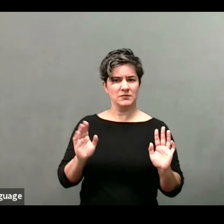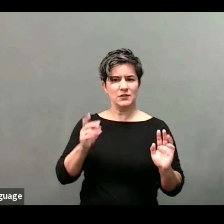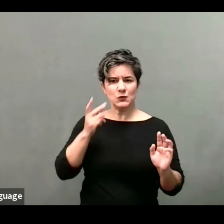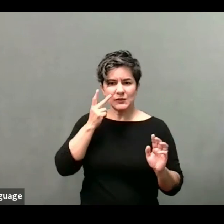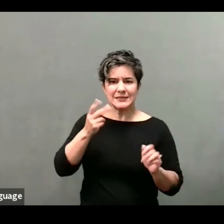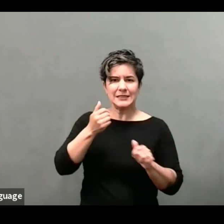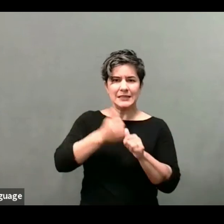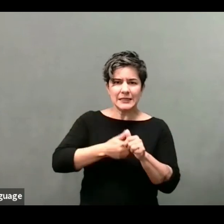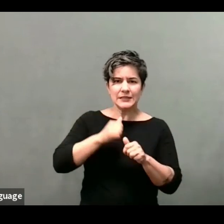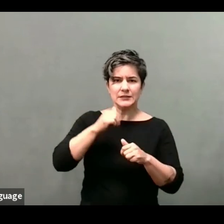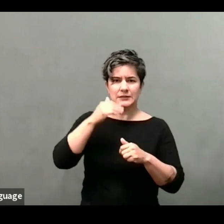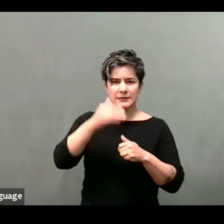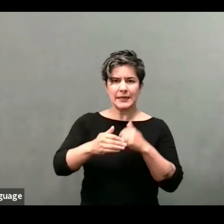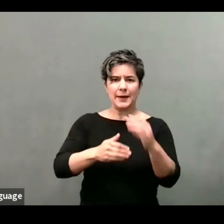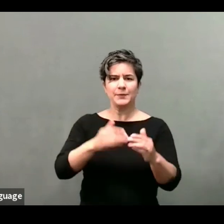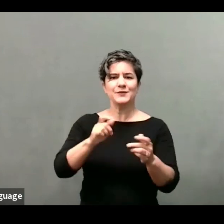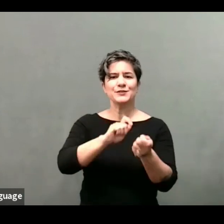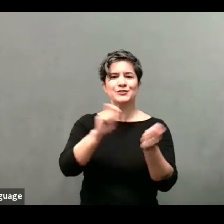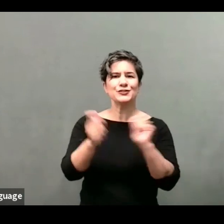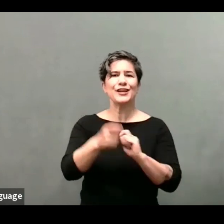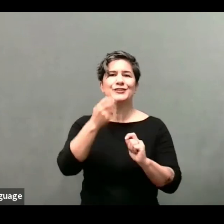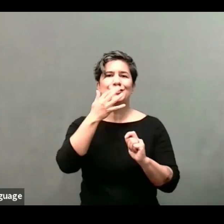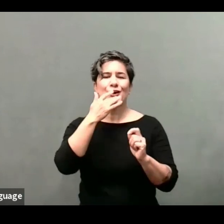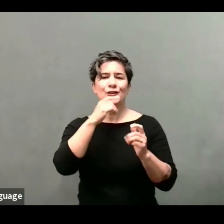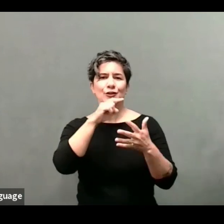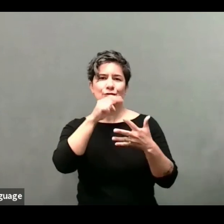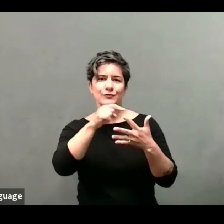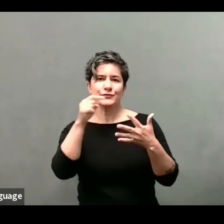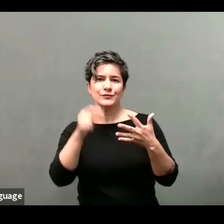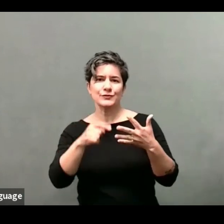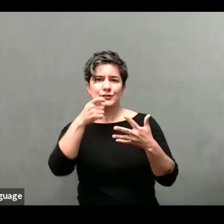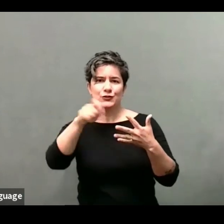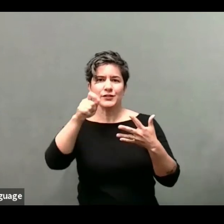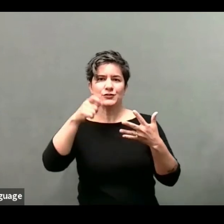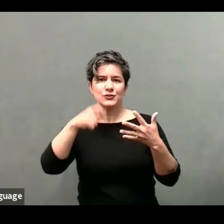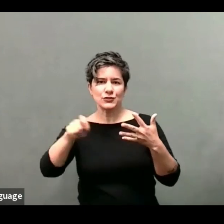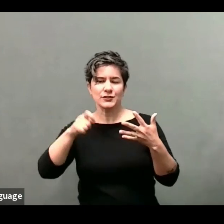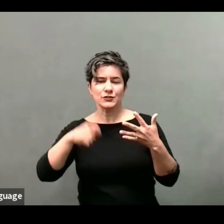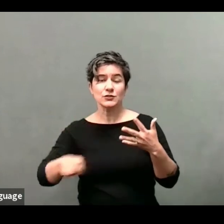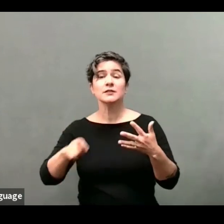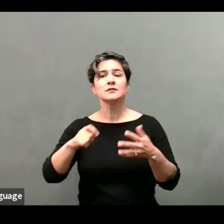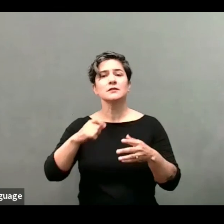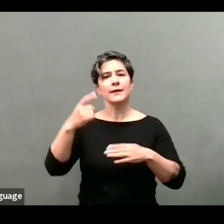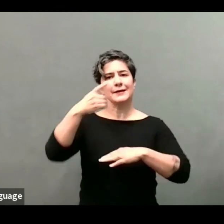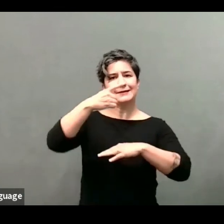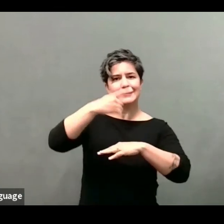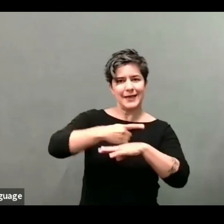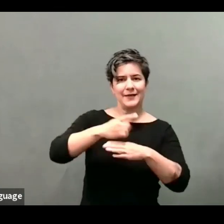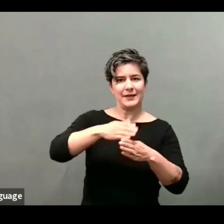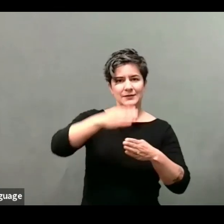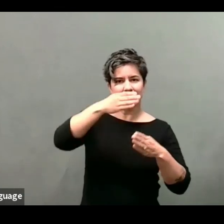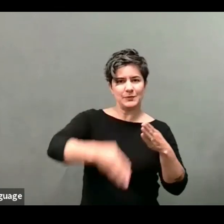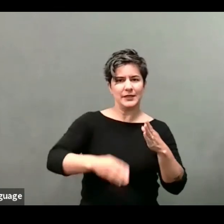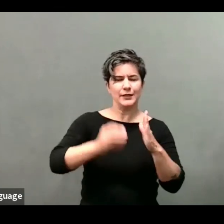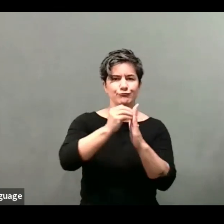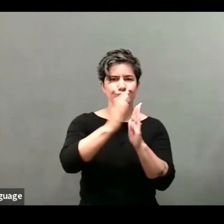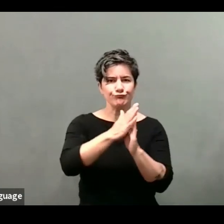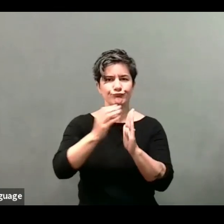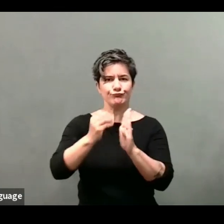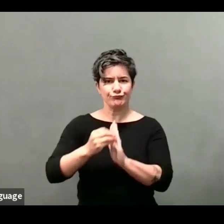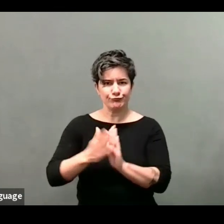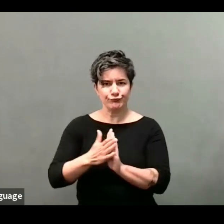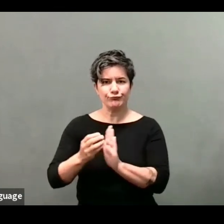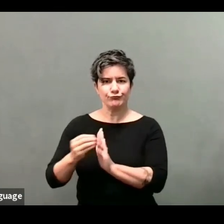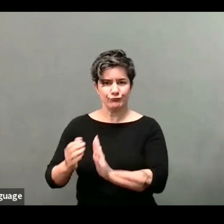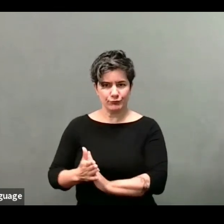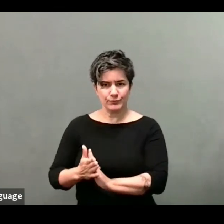see, each step changes color on here, and the date that each activity was completed is also